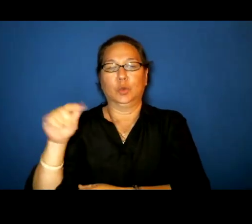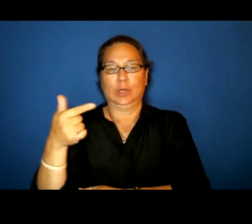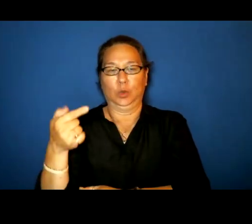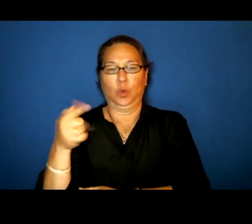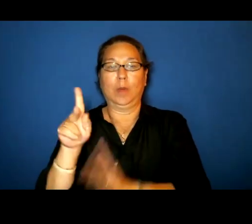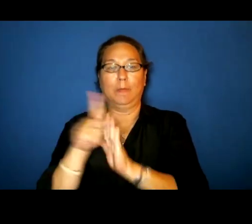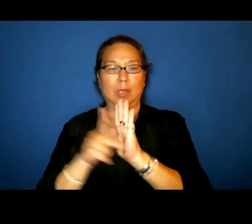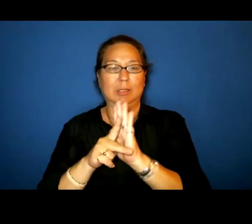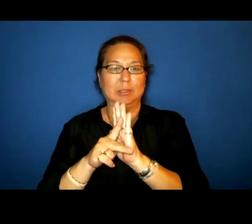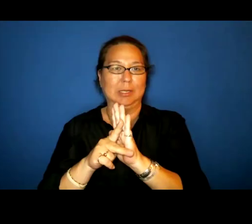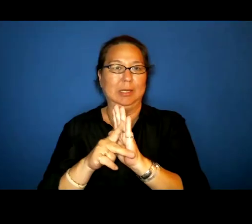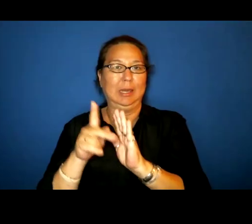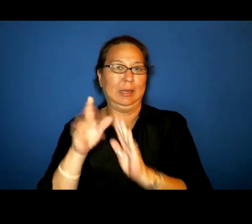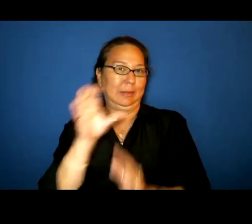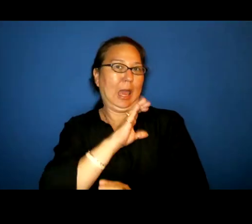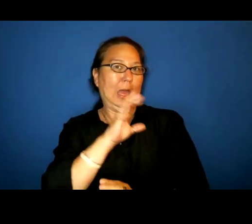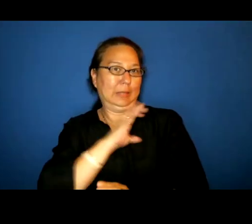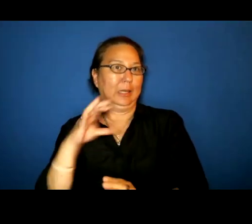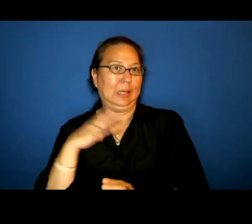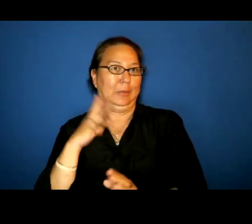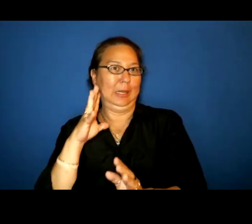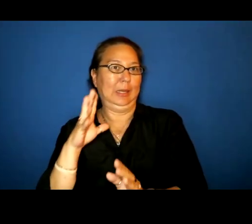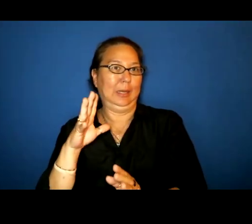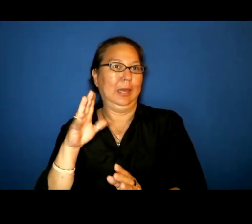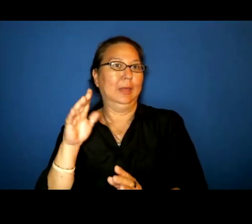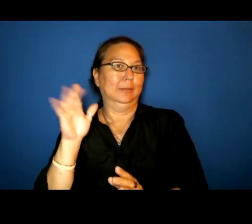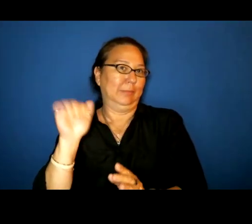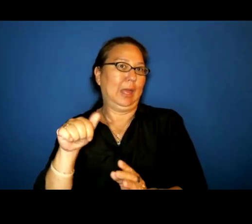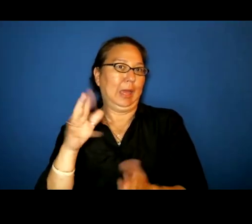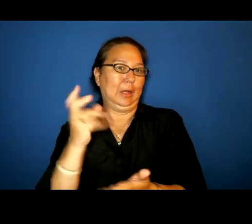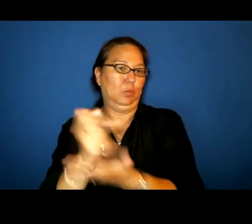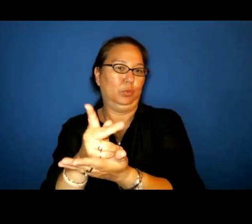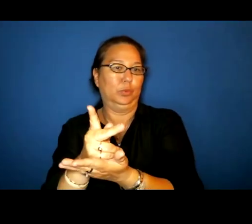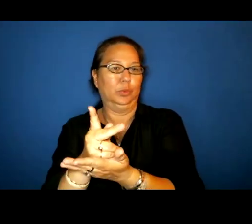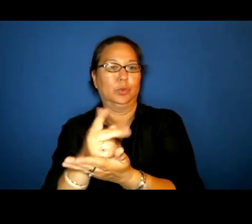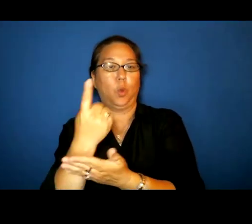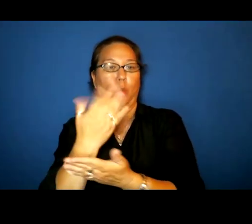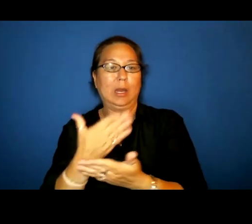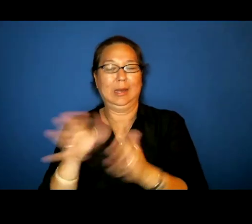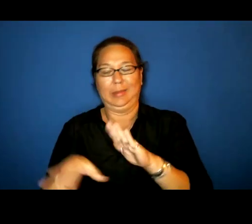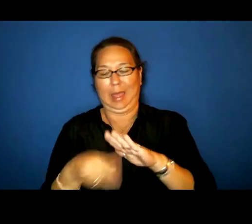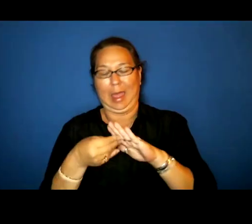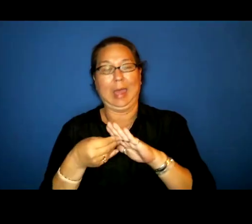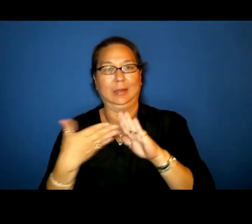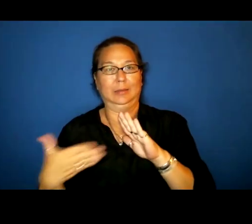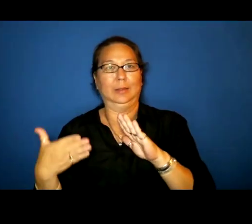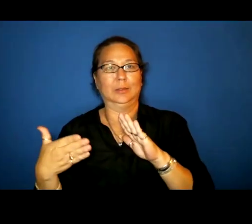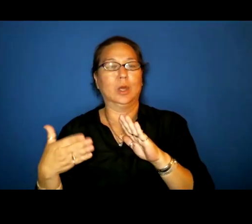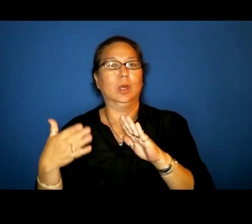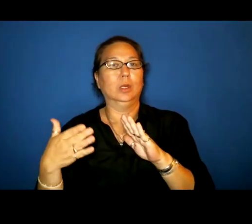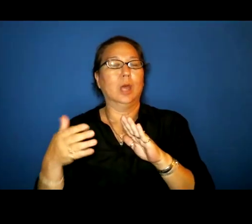body, one of the additional items under the policy was to